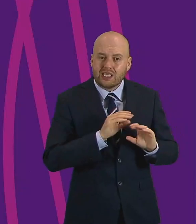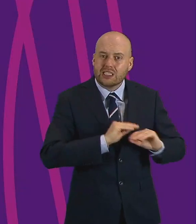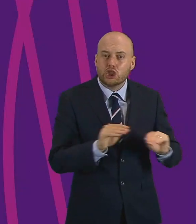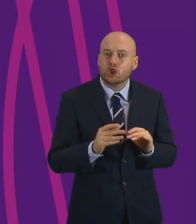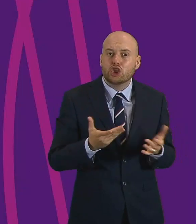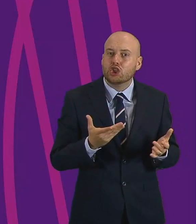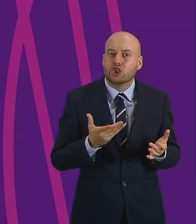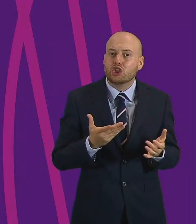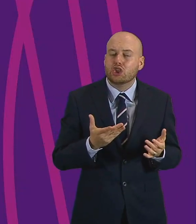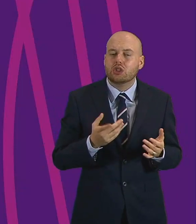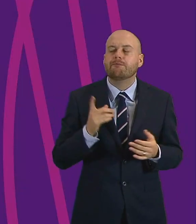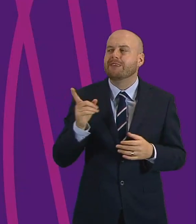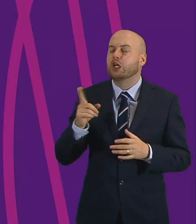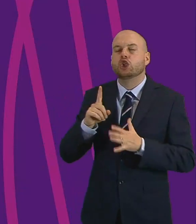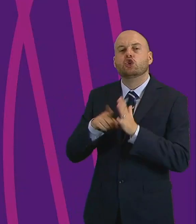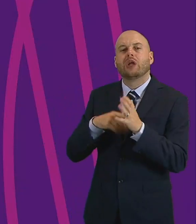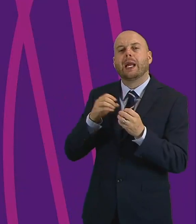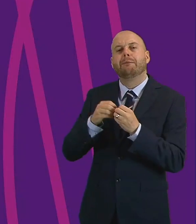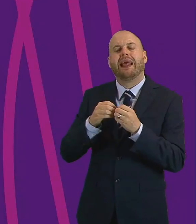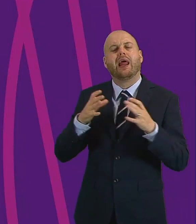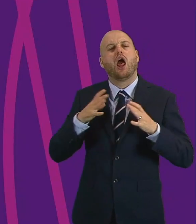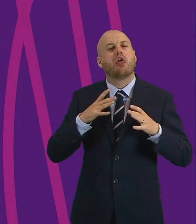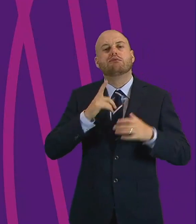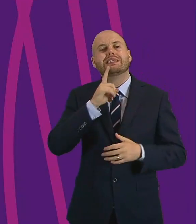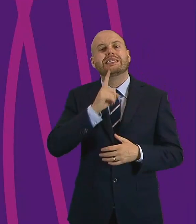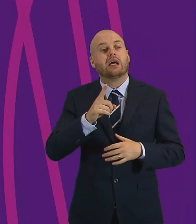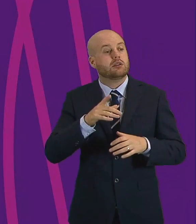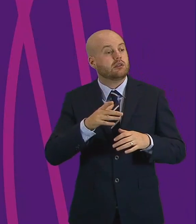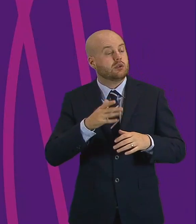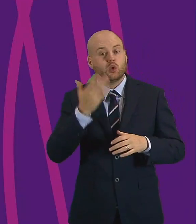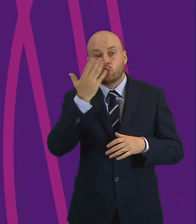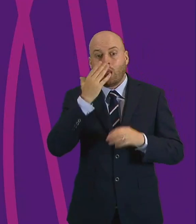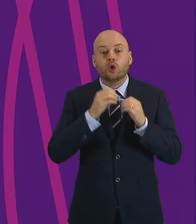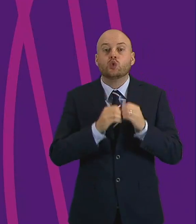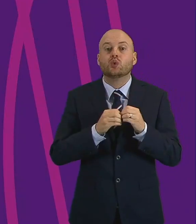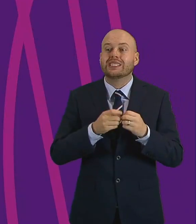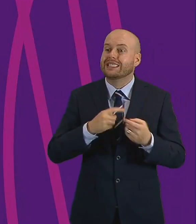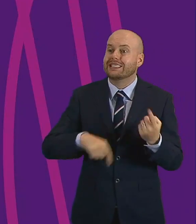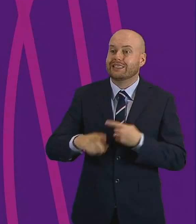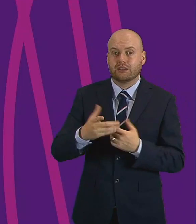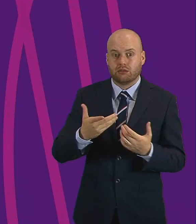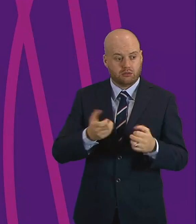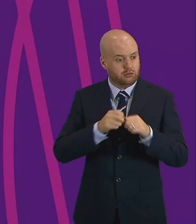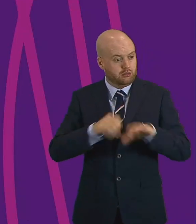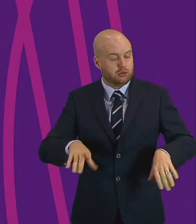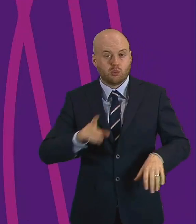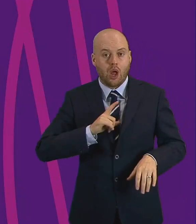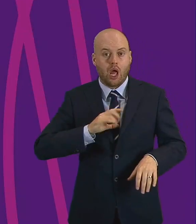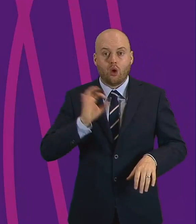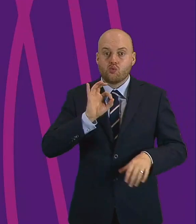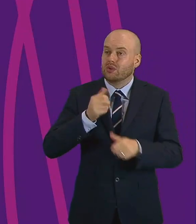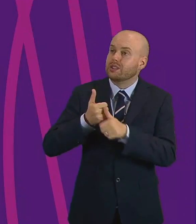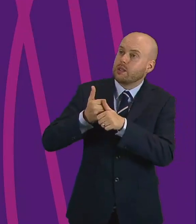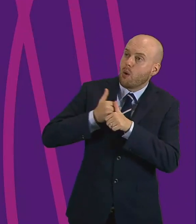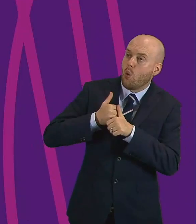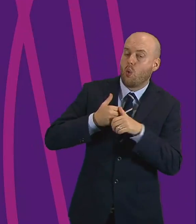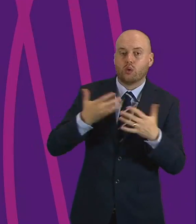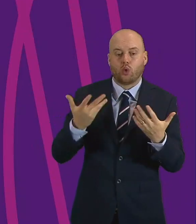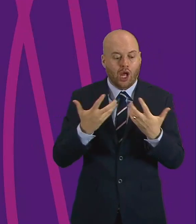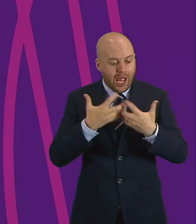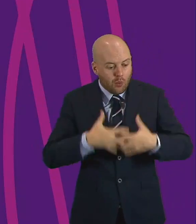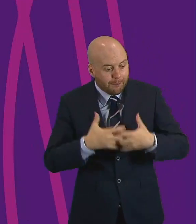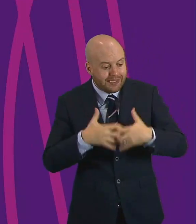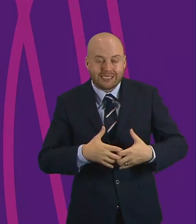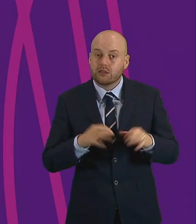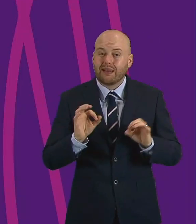already seeing school students losing out because of lack of support, lack of IT kit. My understanding is that in